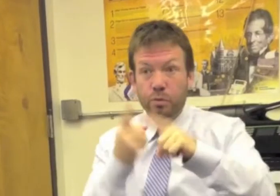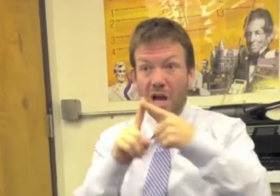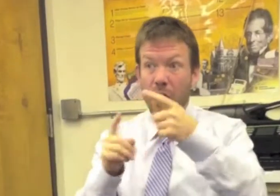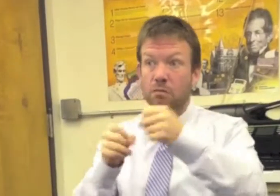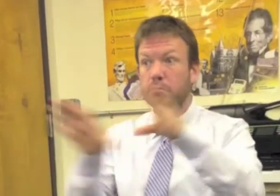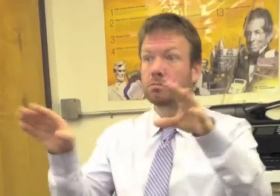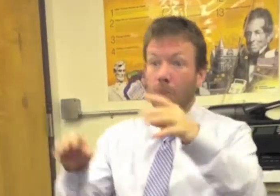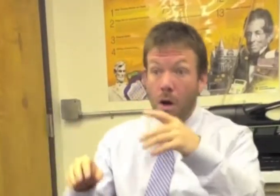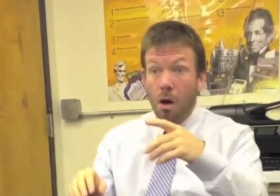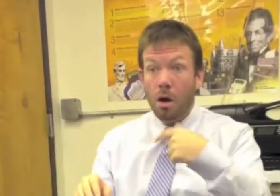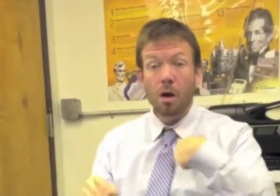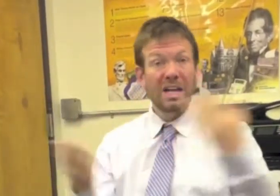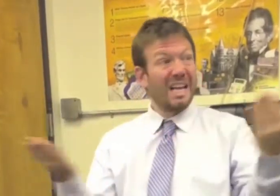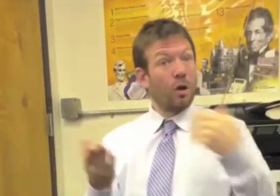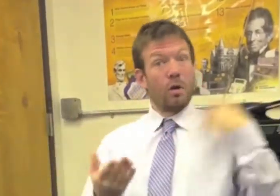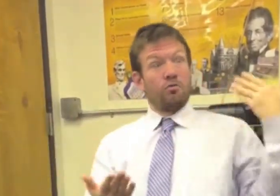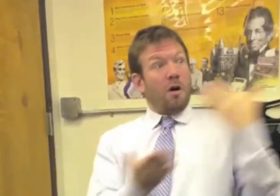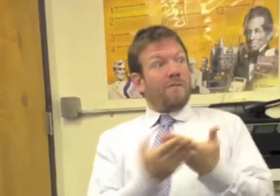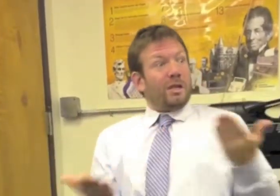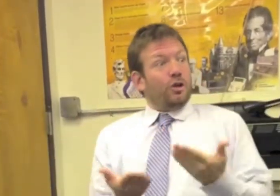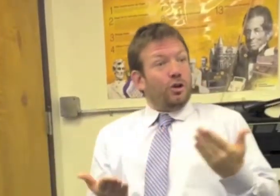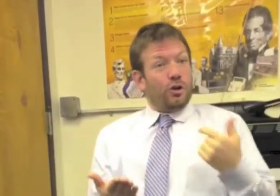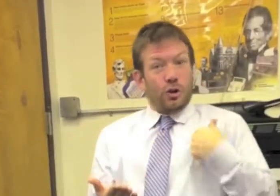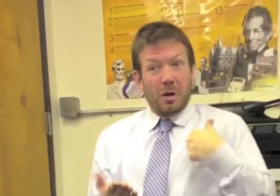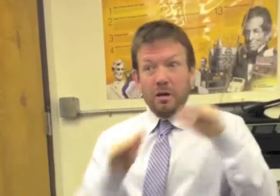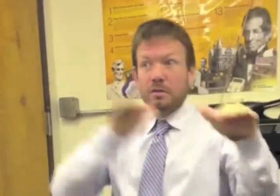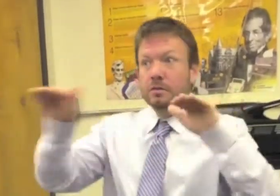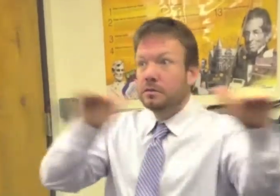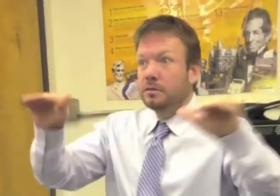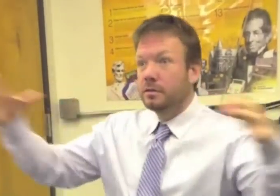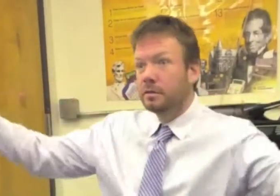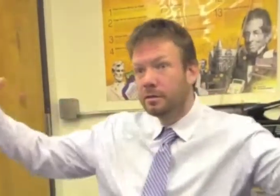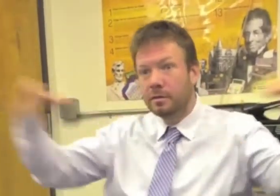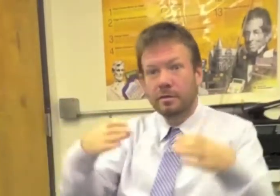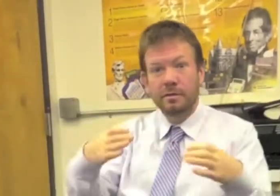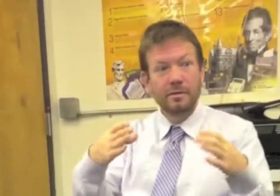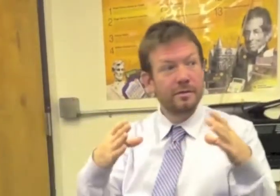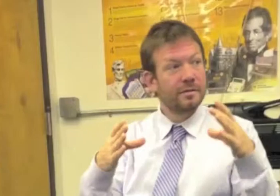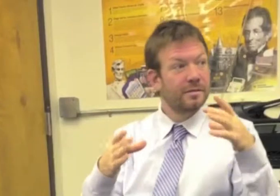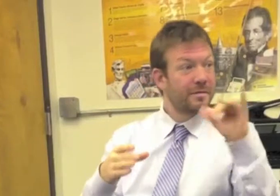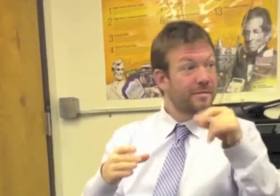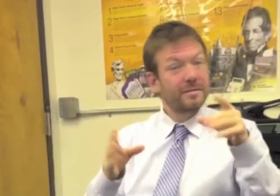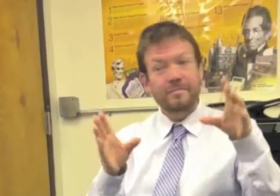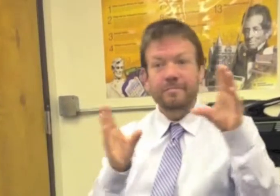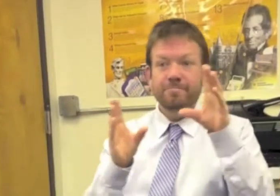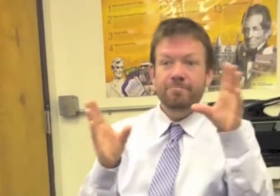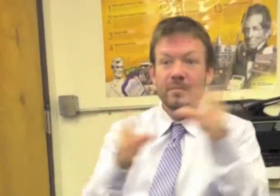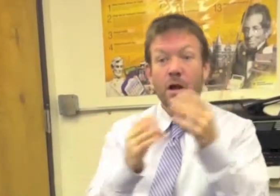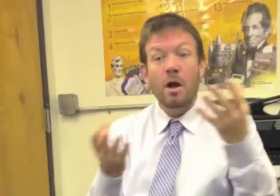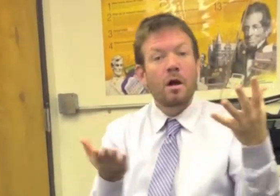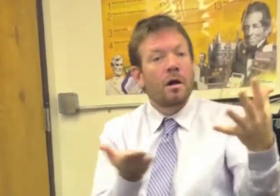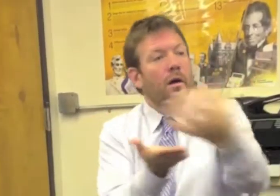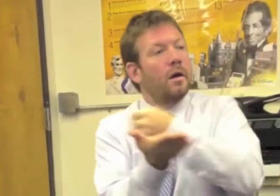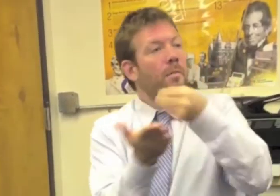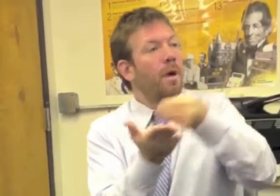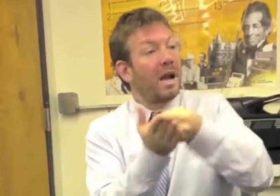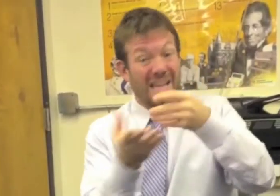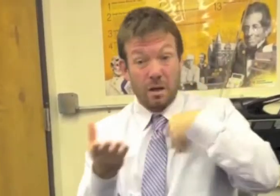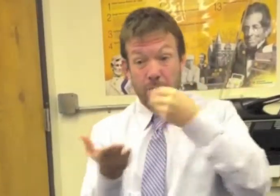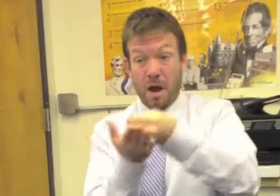So, once I came here to the Learning Center, got a big group together, asked if they were interested in a fundraiser for No